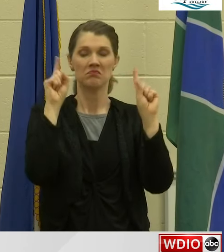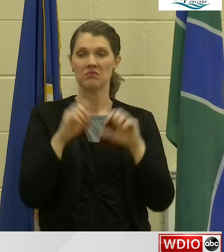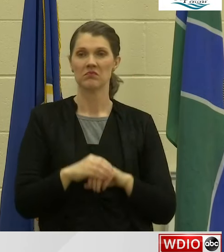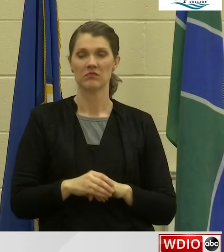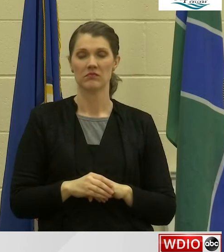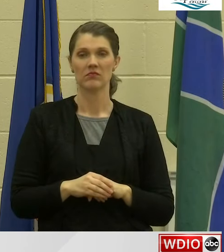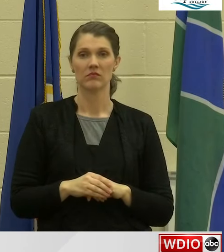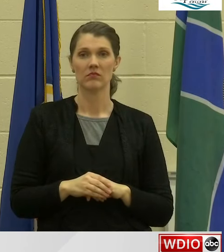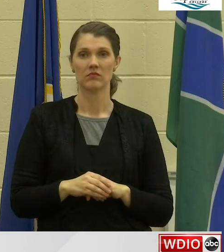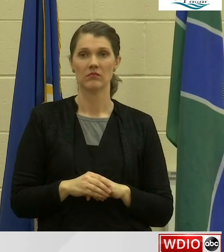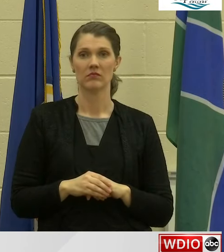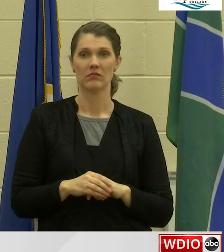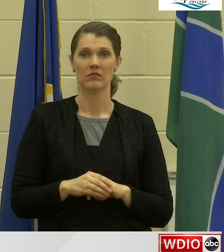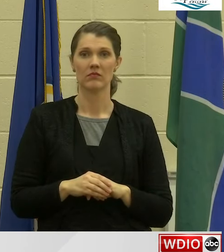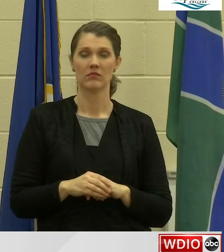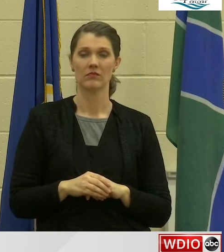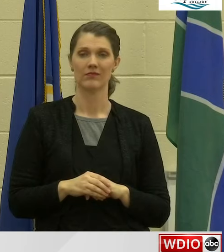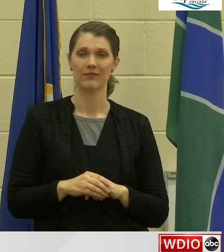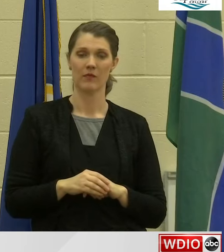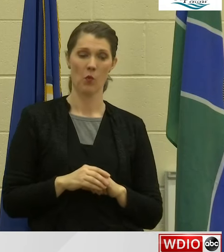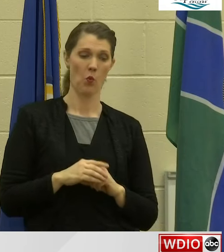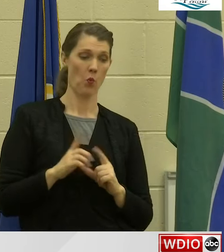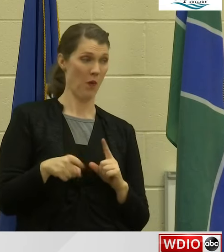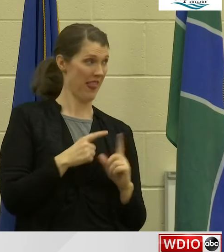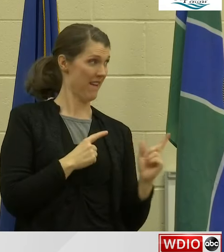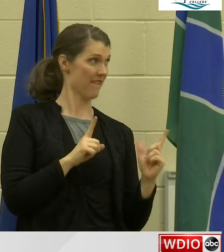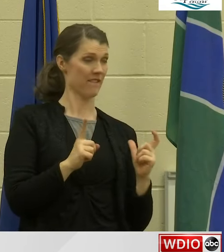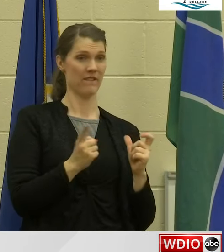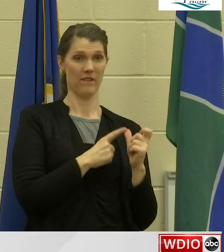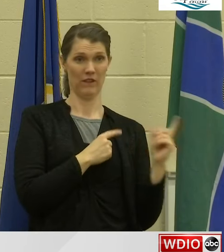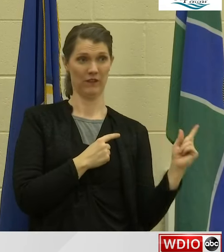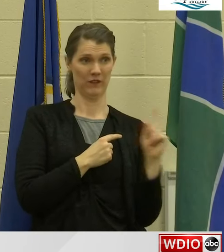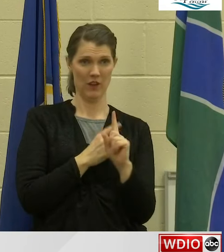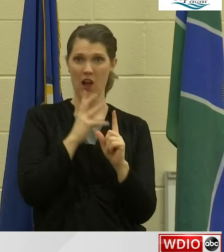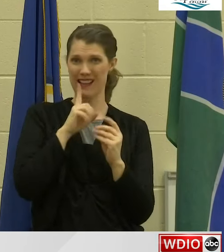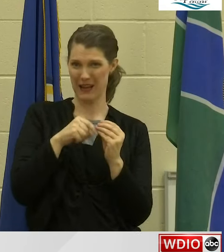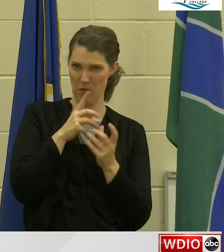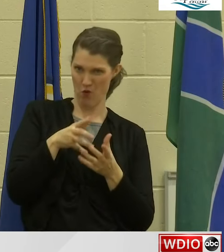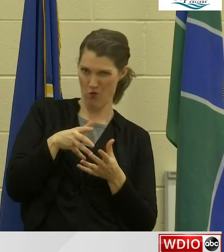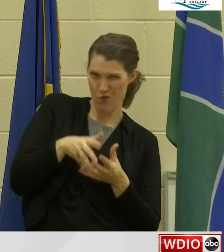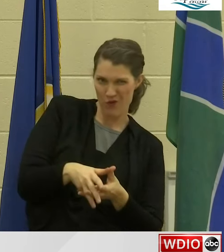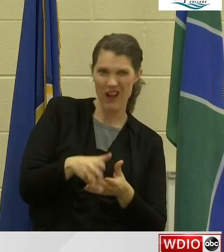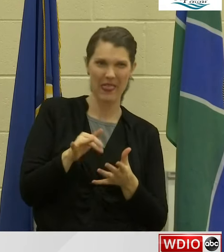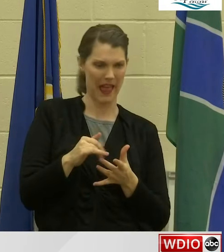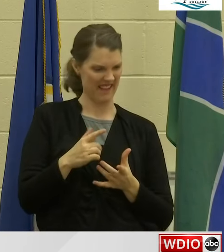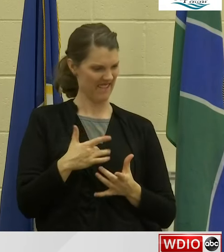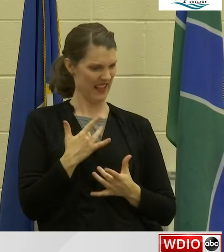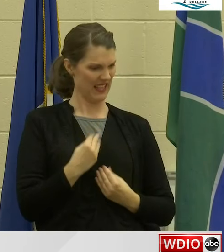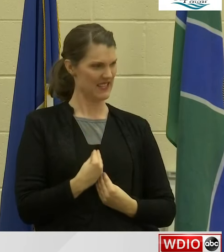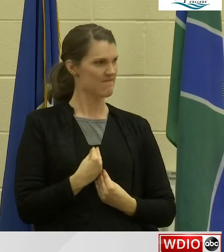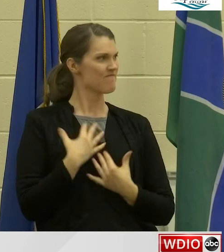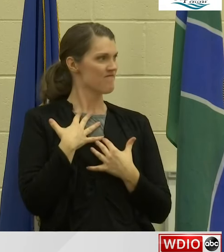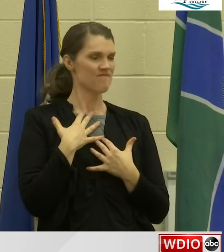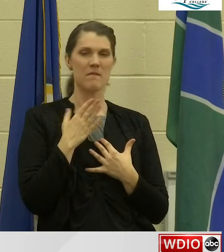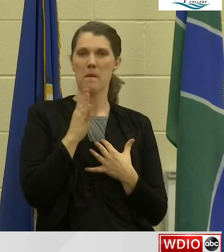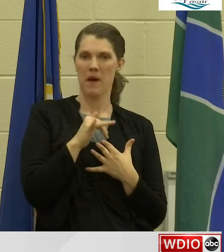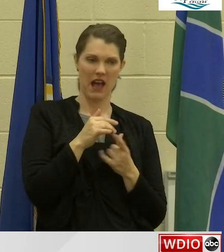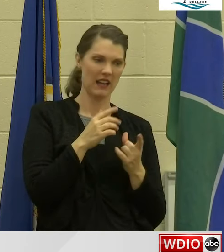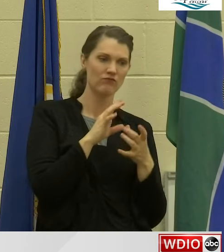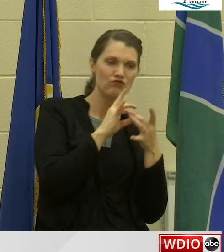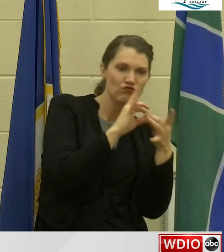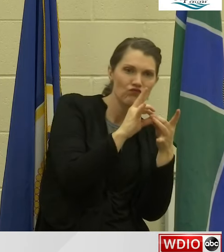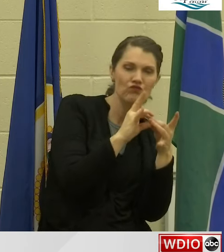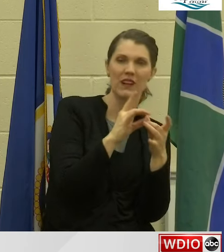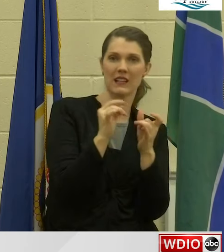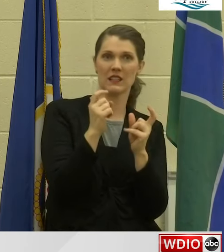I started tonight talking about rootedness, the resiliency that comes through relationships,